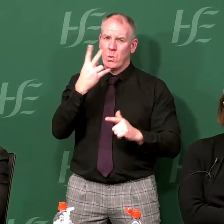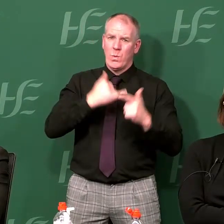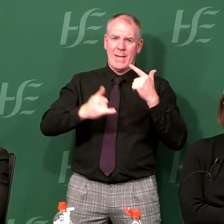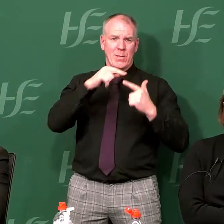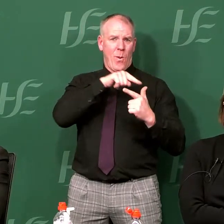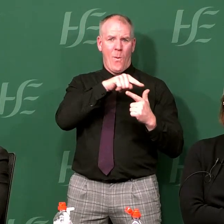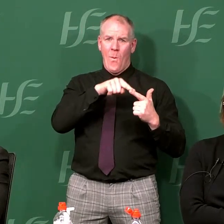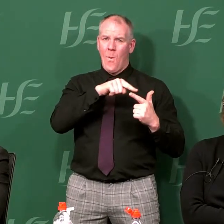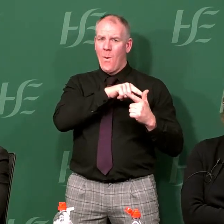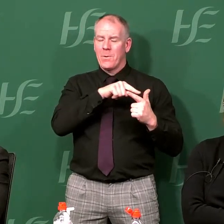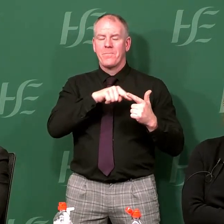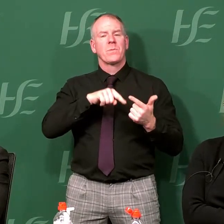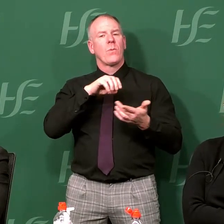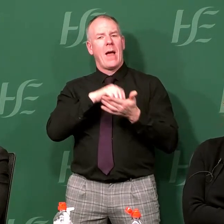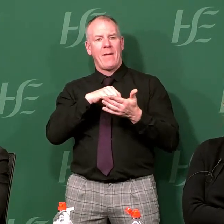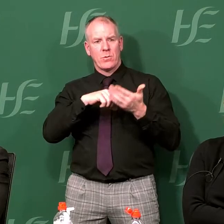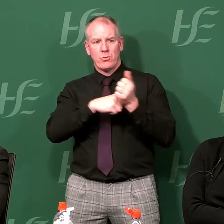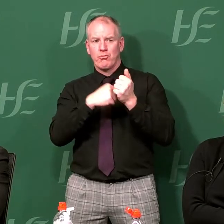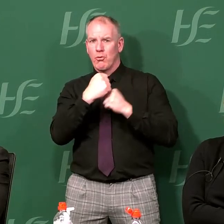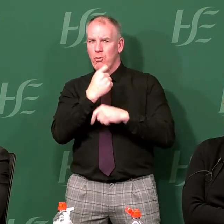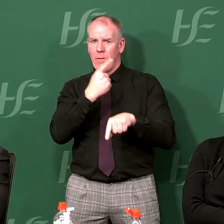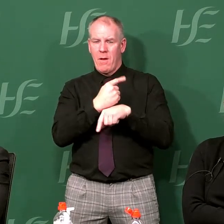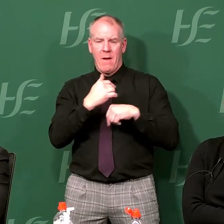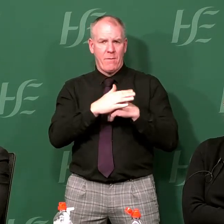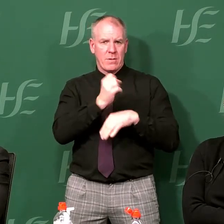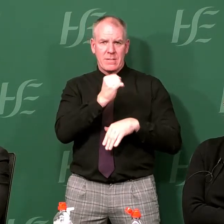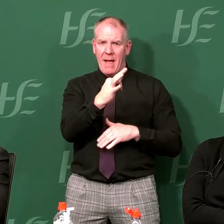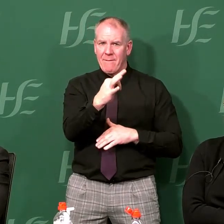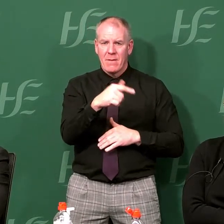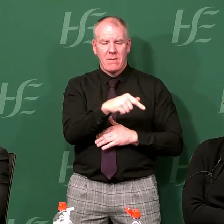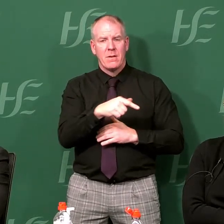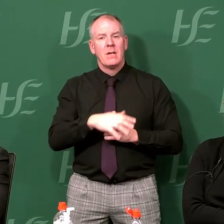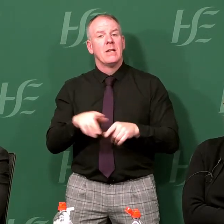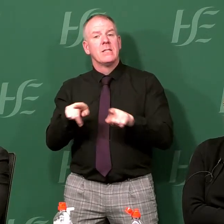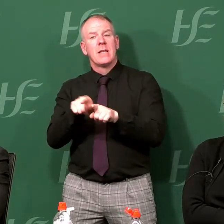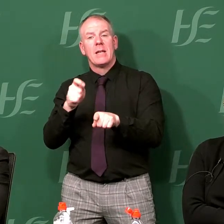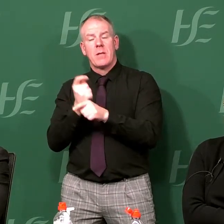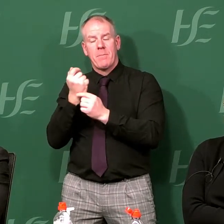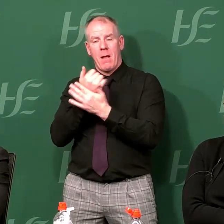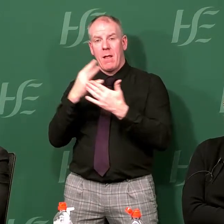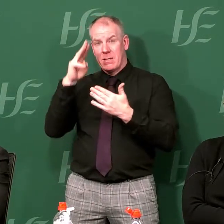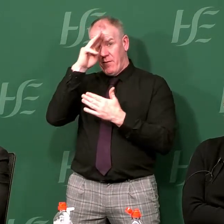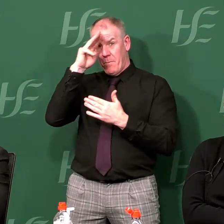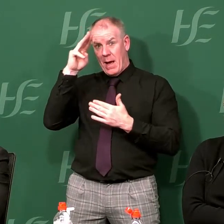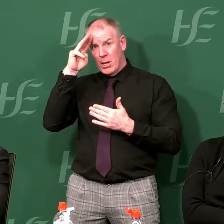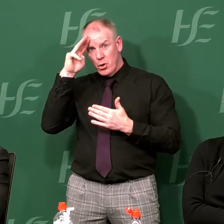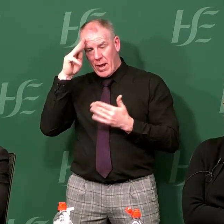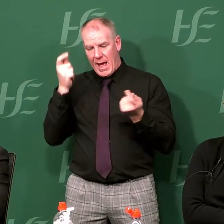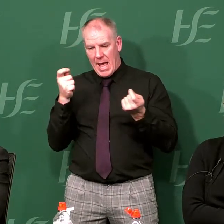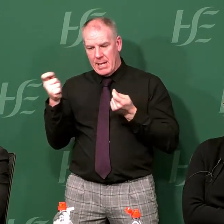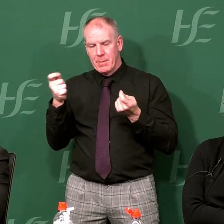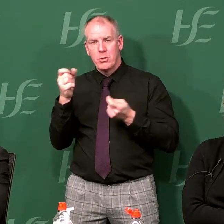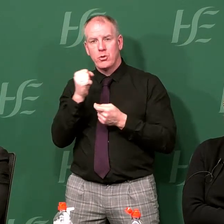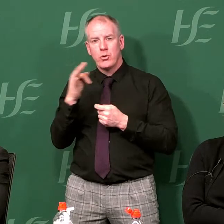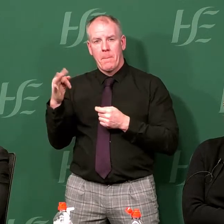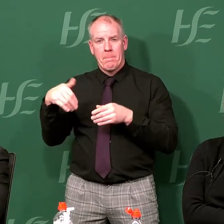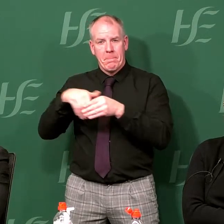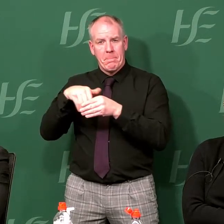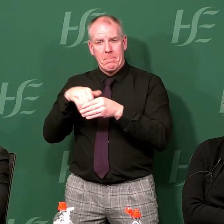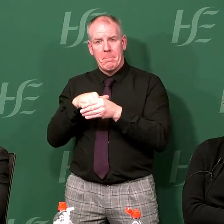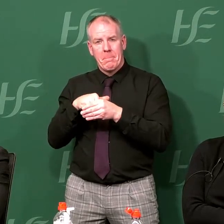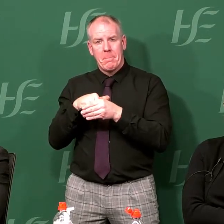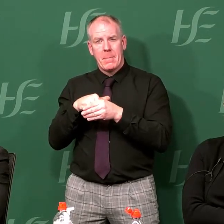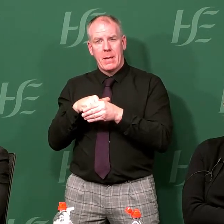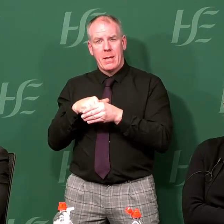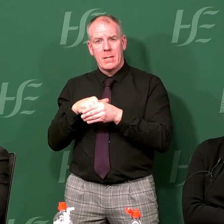ago. So we had to put a structure in around that. But equally, I would say a lot of the management and administration positions across the system